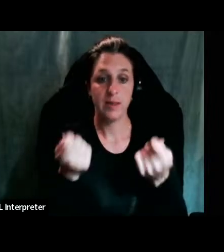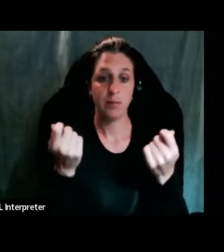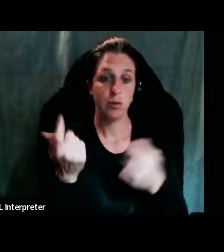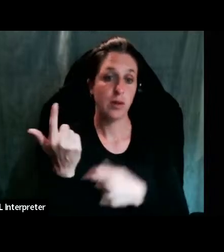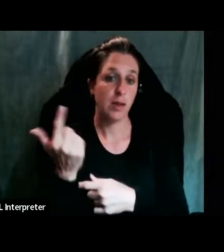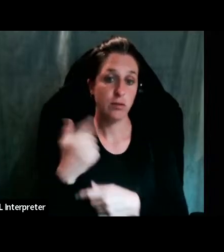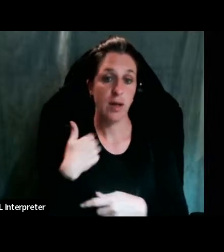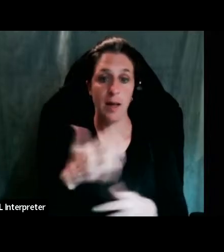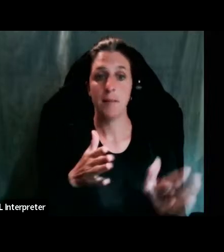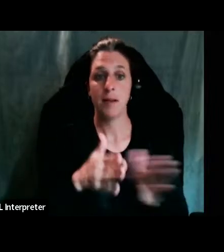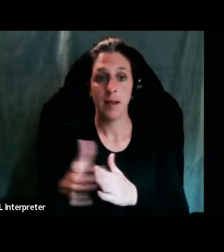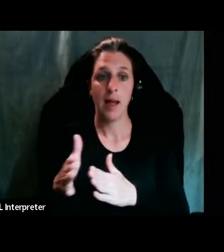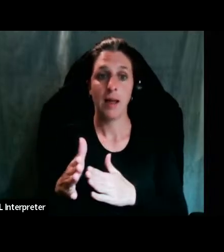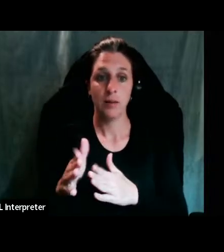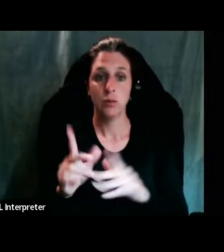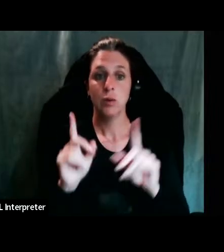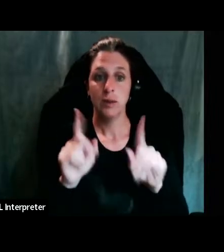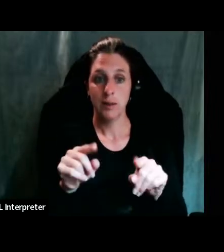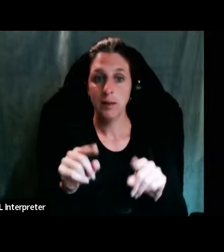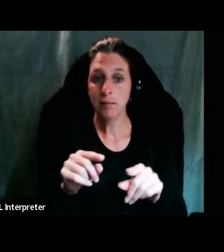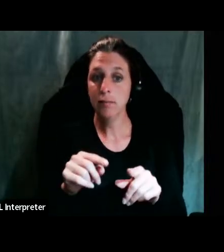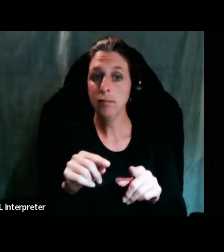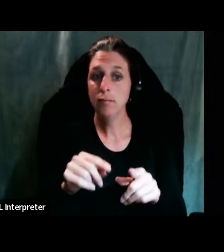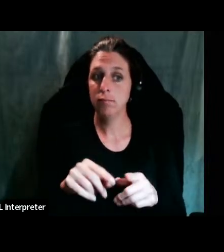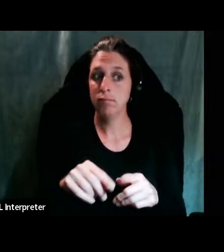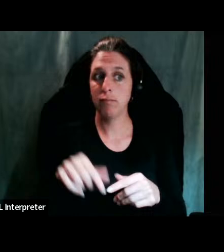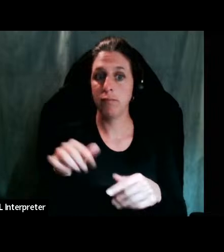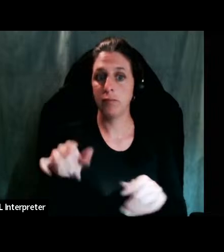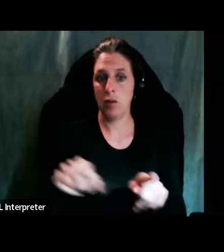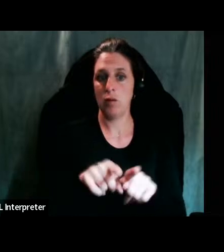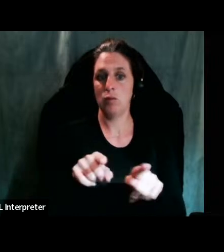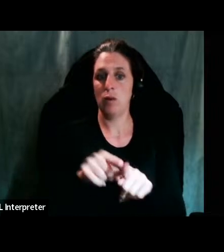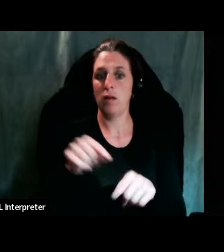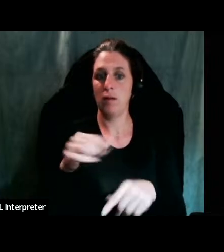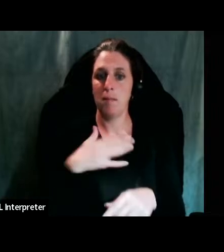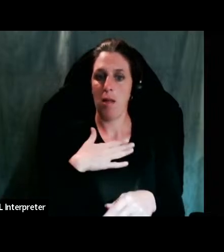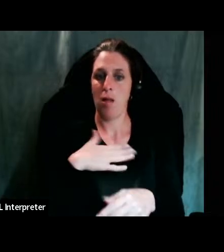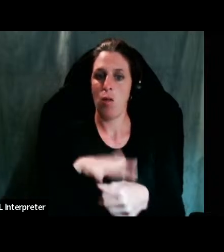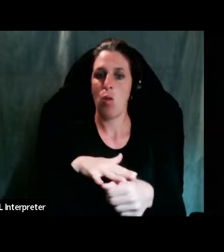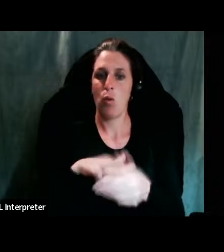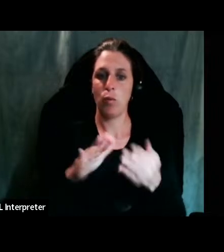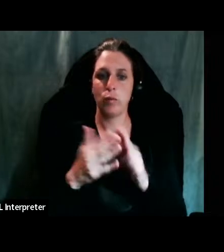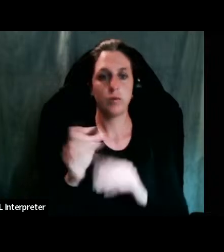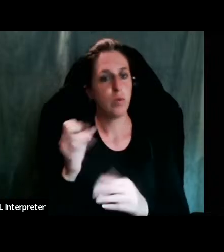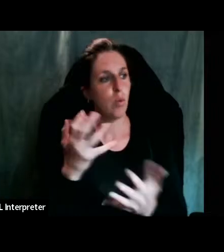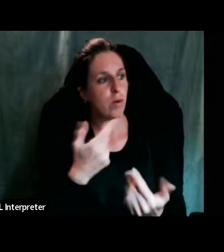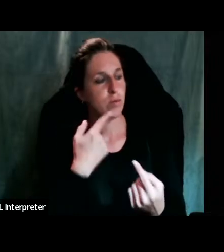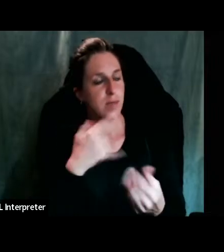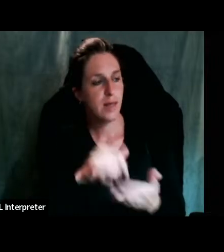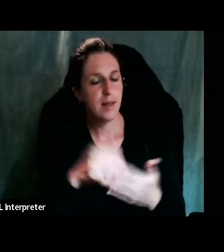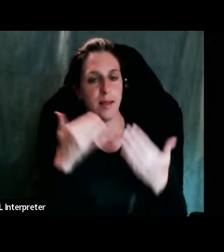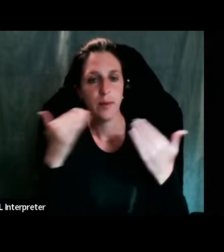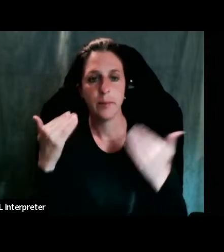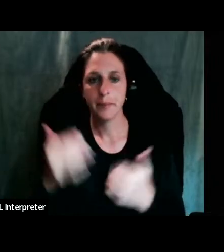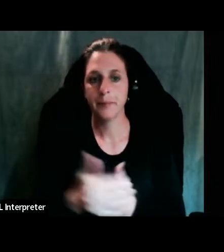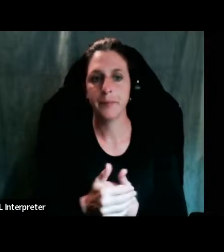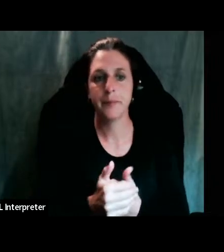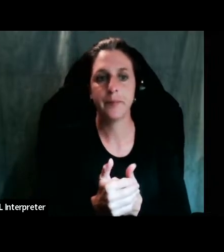attend the celebrations as well at my local community. So I just want to say that. Thank you. Thank you.